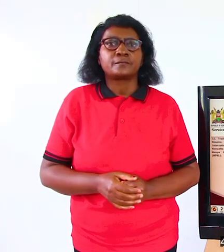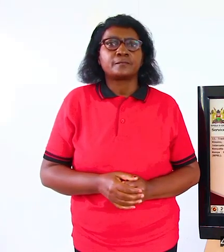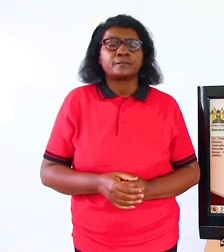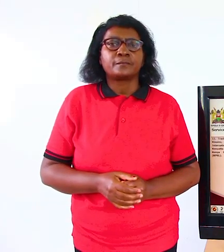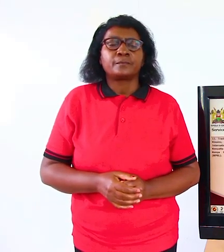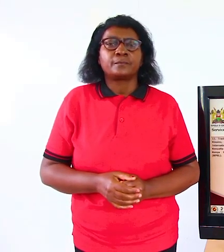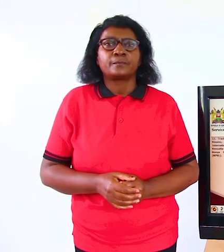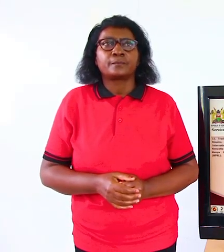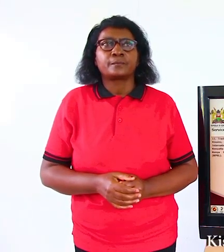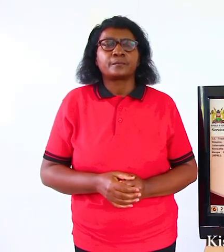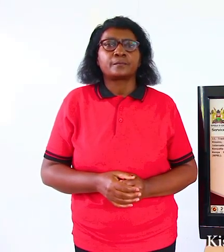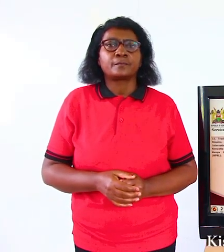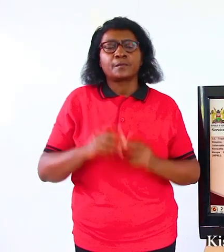4175.37, Kisumu